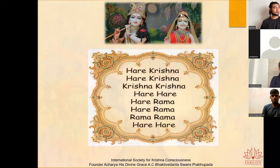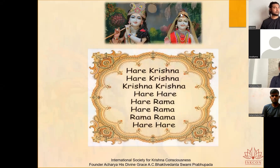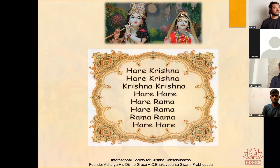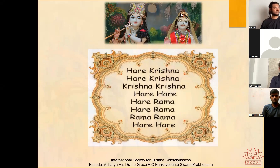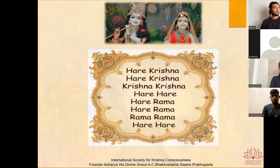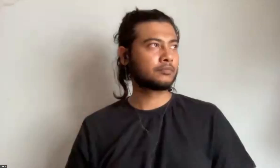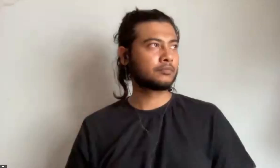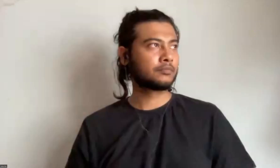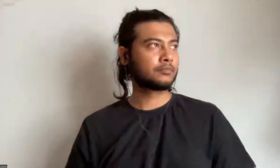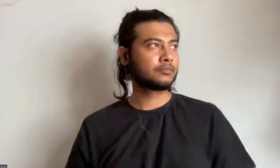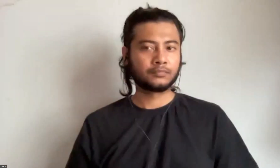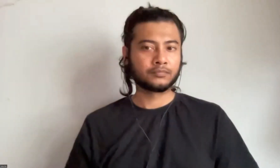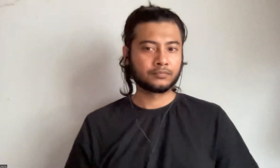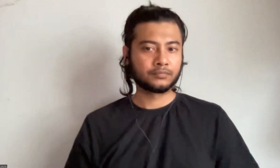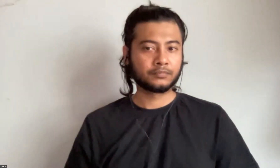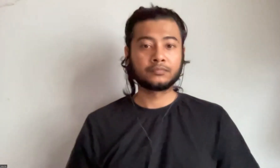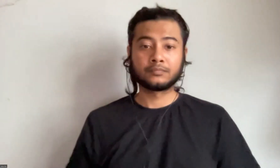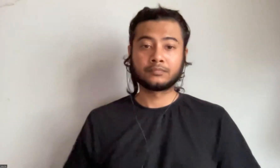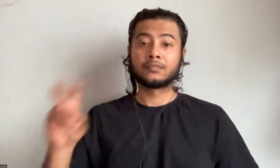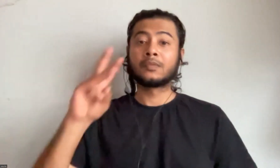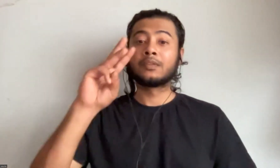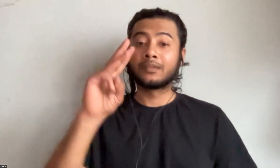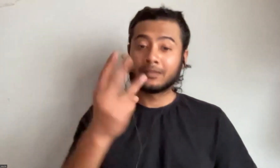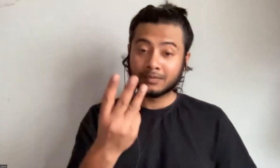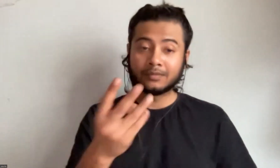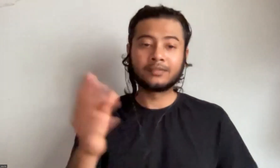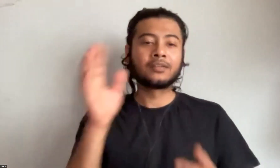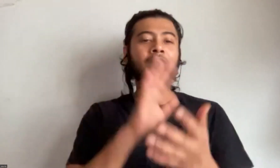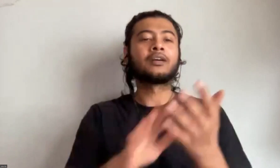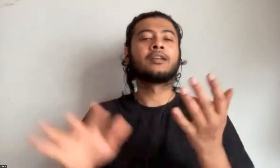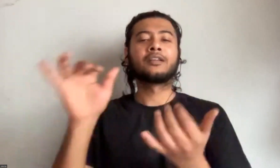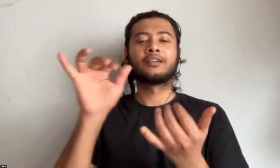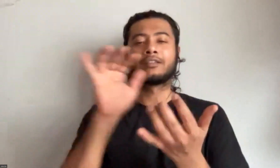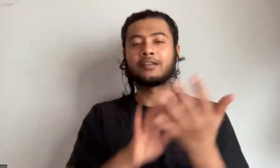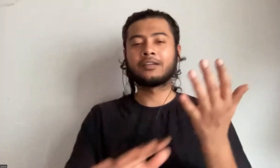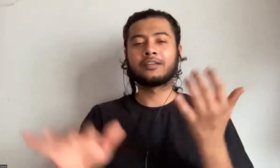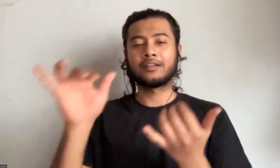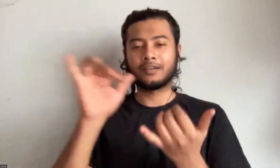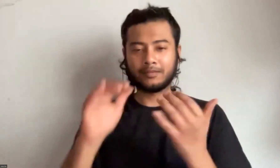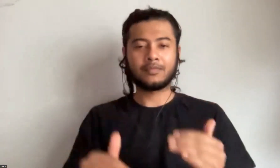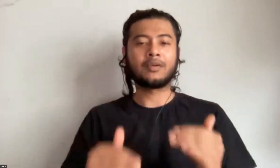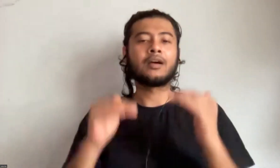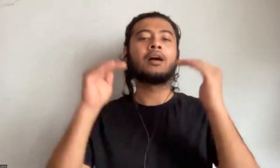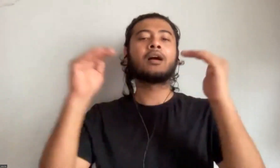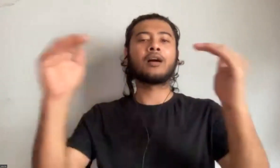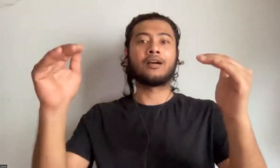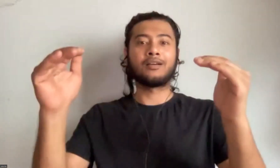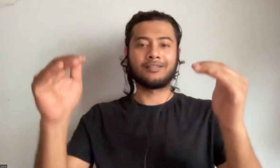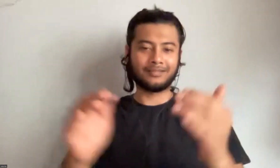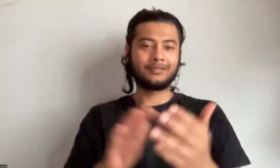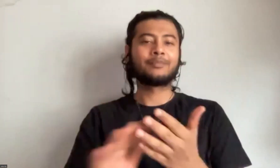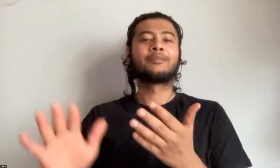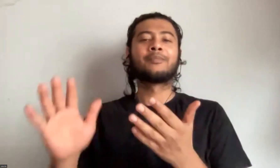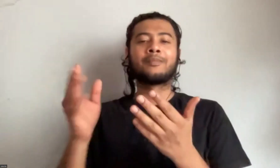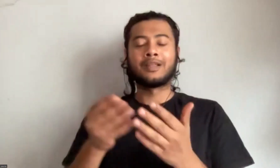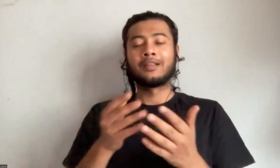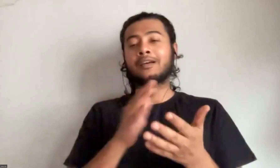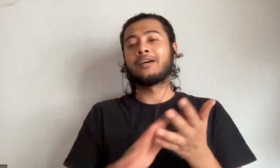And this was our Hare Krishna Mahamantra. Hare Krishna, Krishna Krishna, Hare Hare,